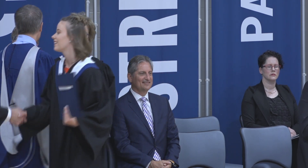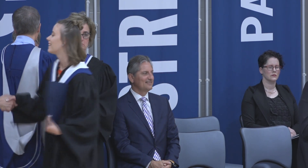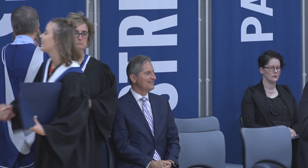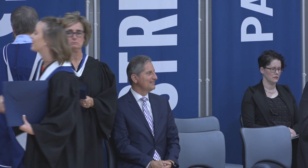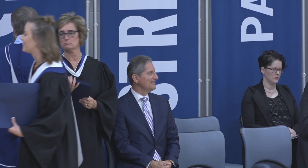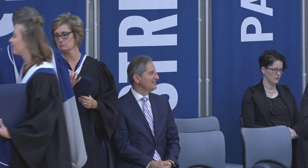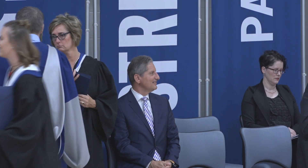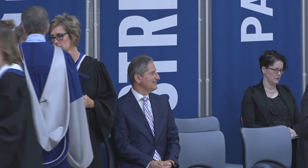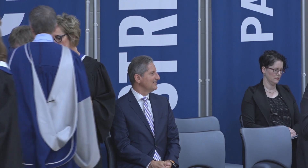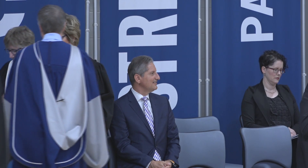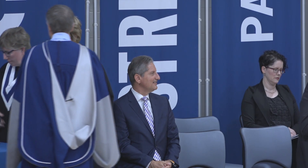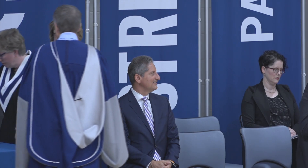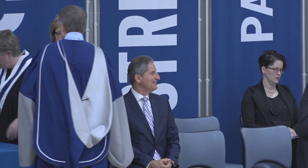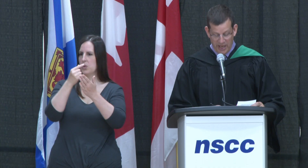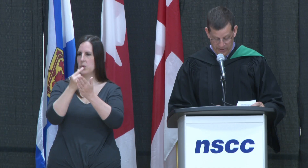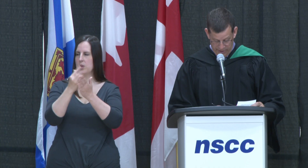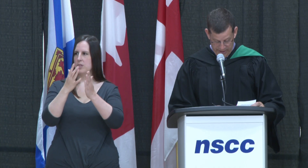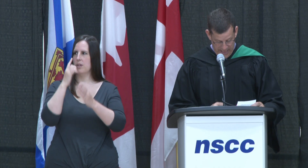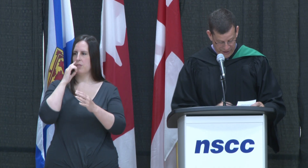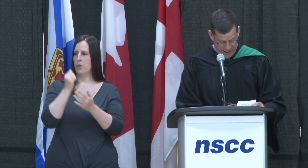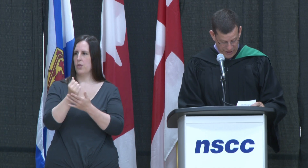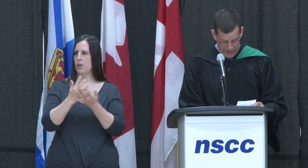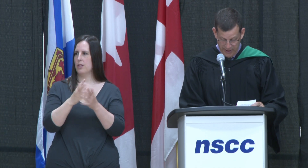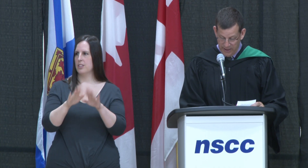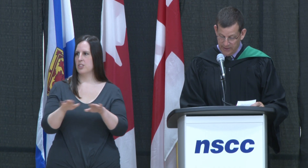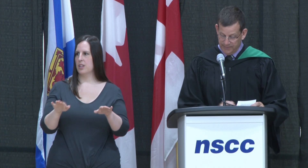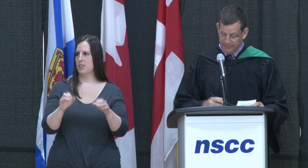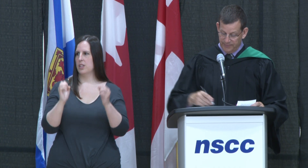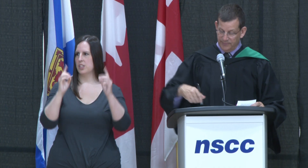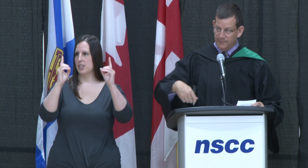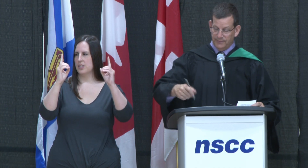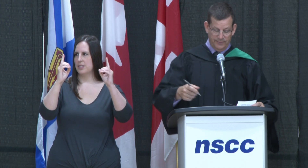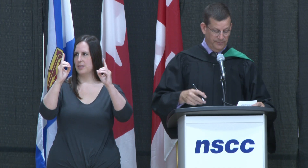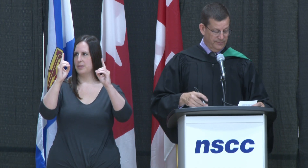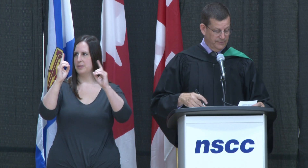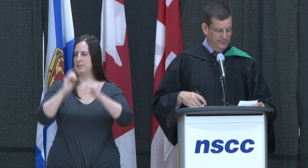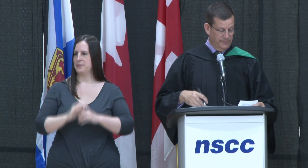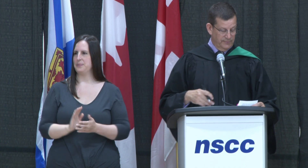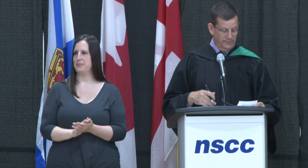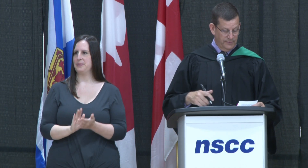Mr. President, the graduates in early childhood education.